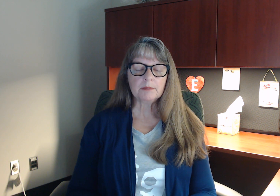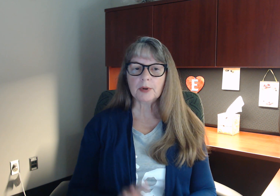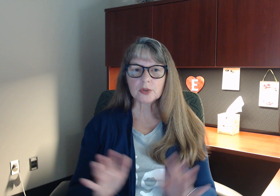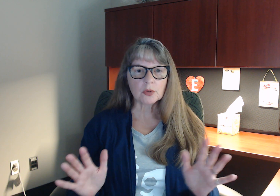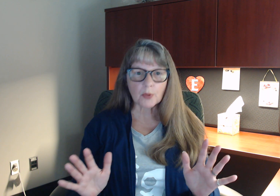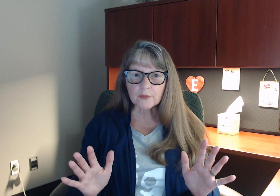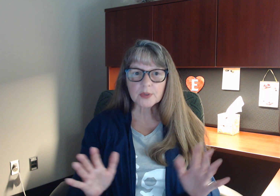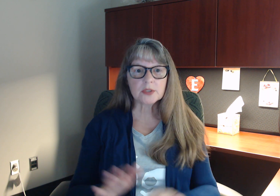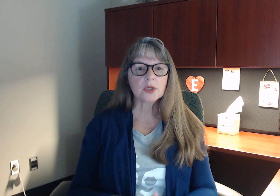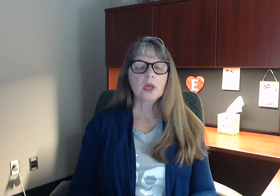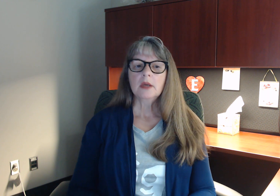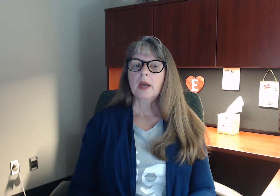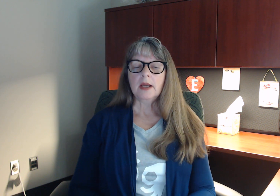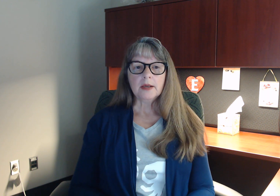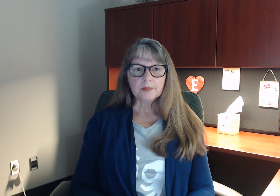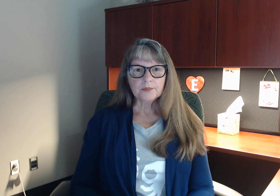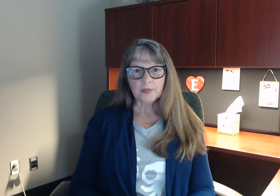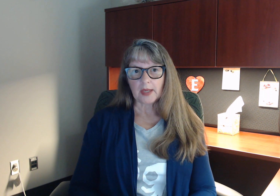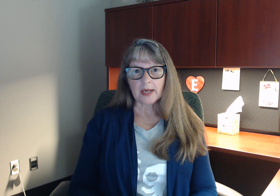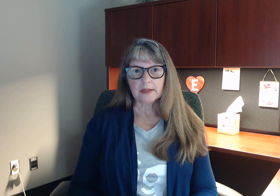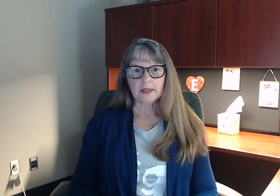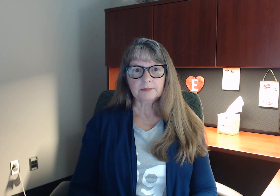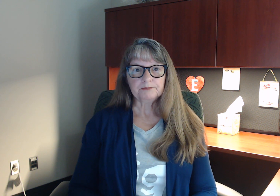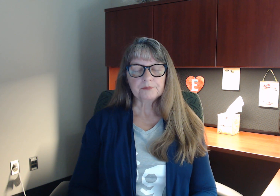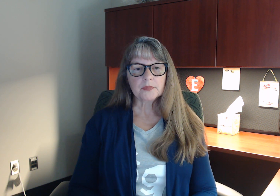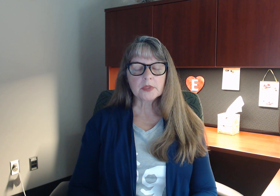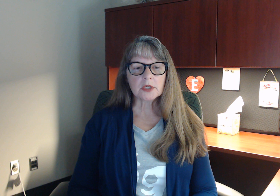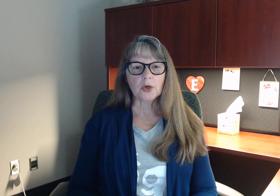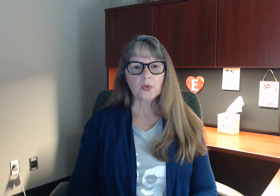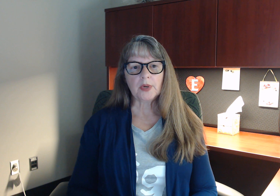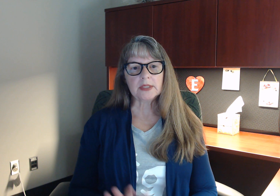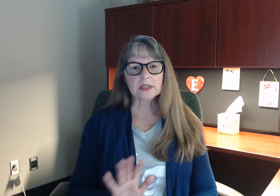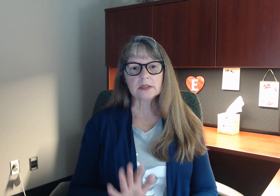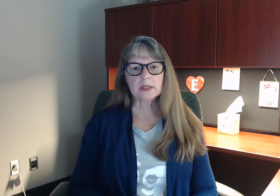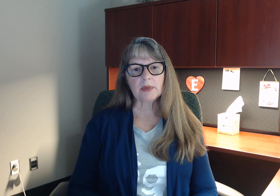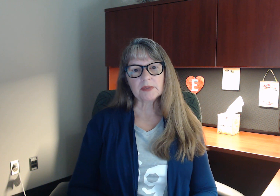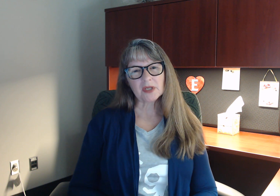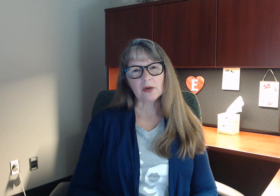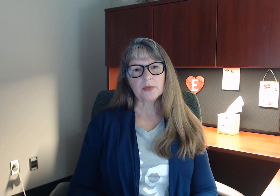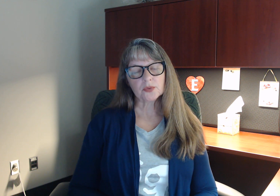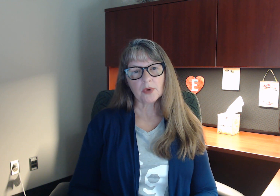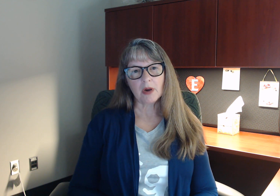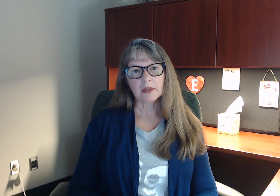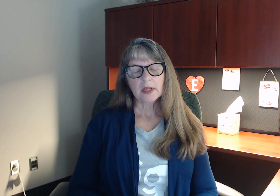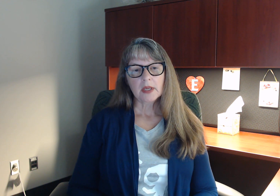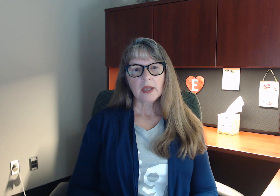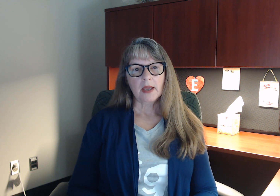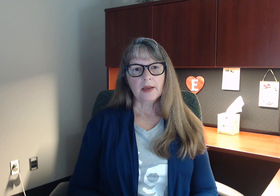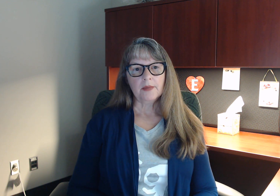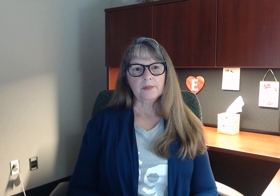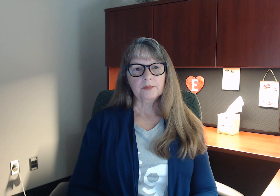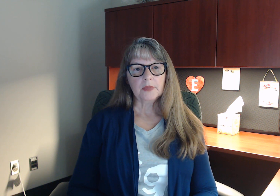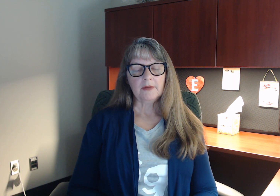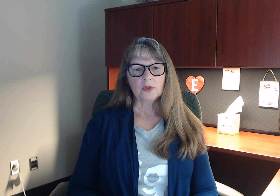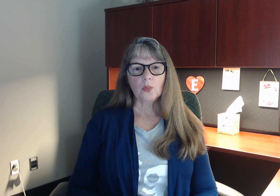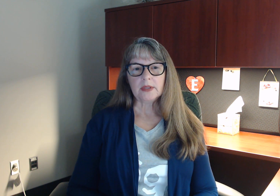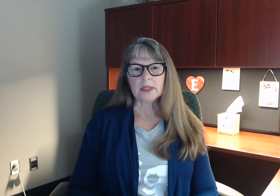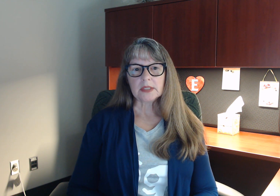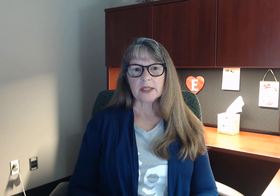Personal preference, that kind of thing. So sometimes it's not always wrong. The way they sign